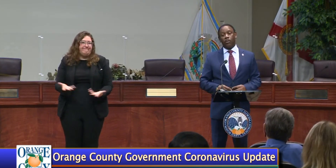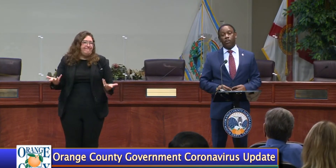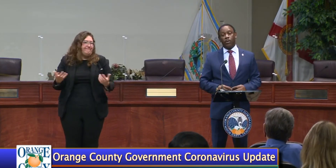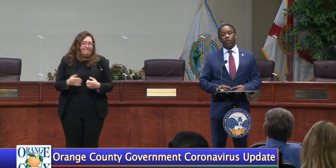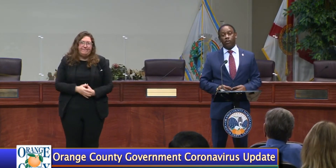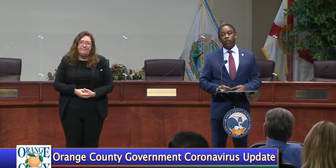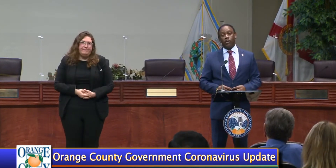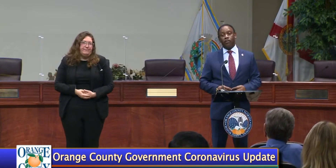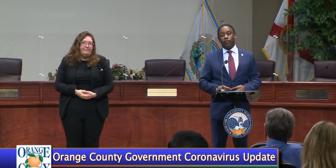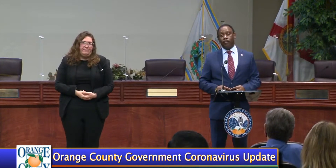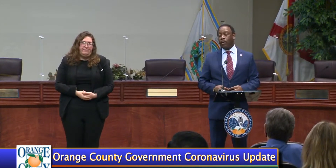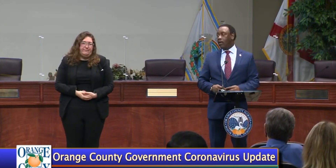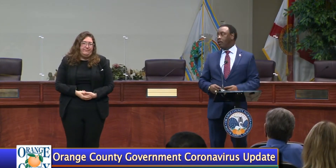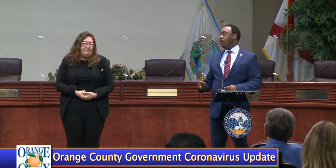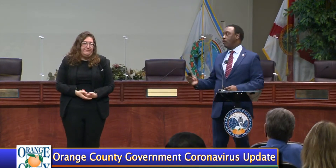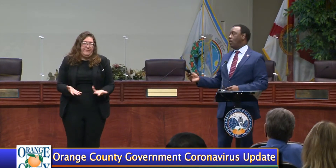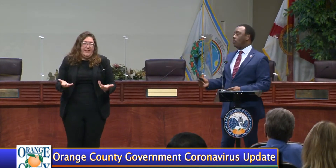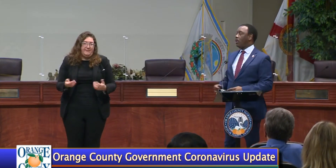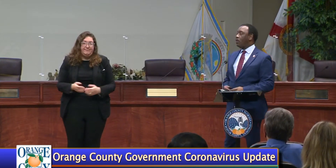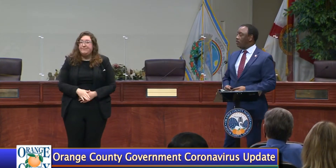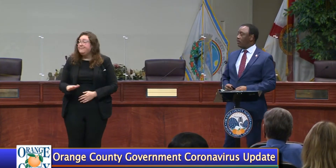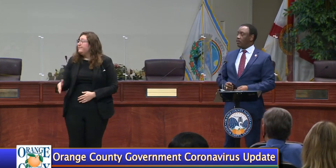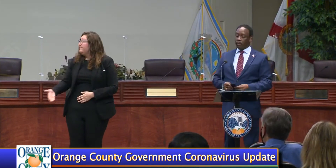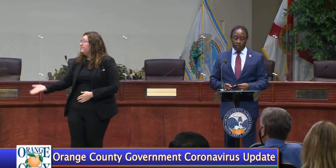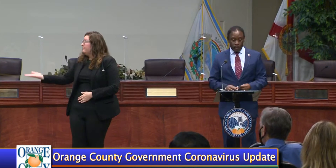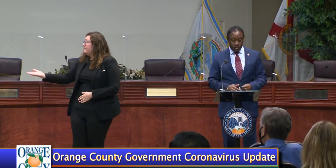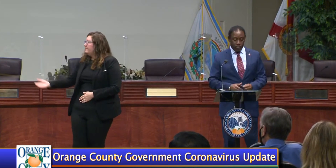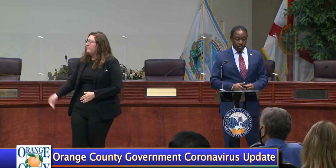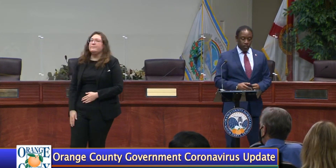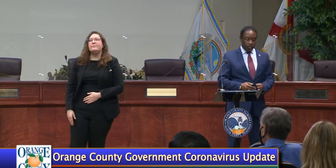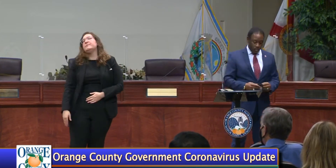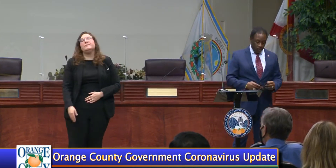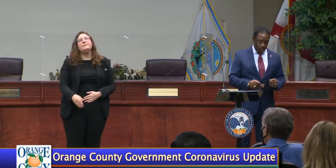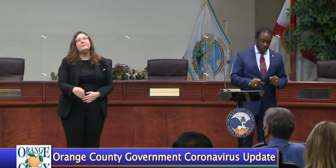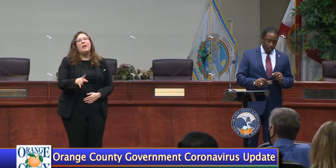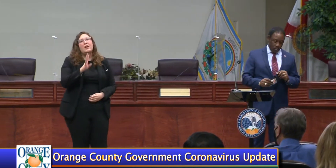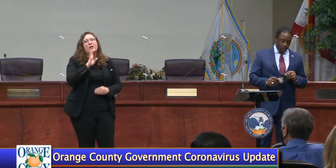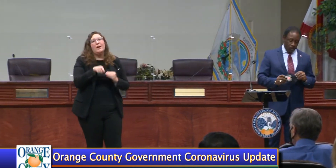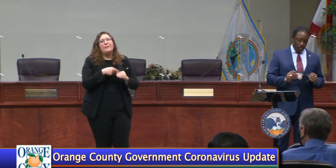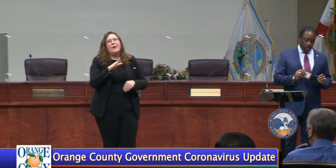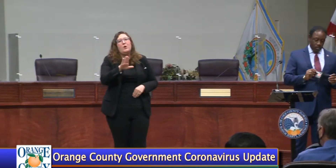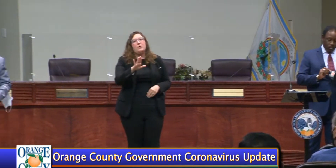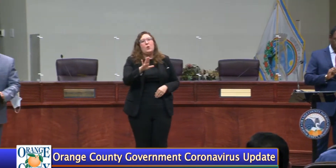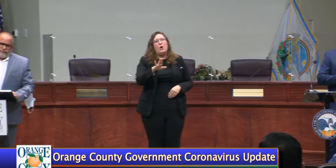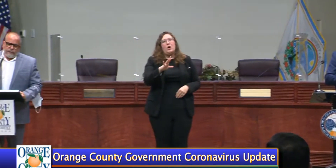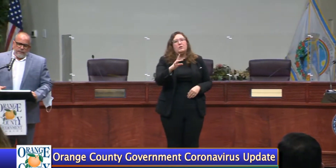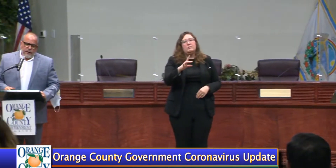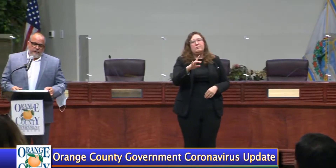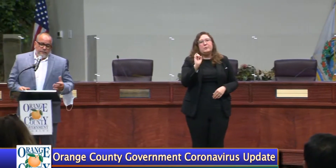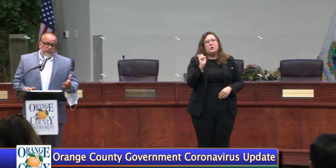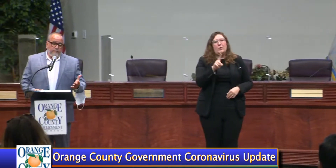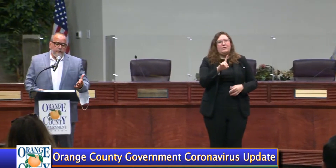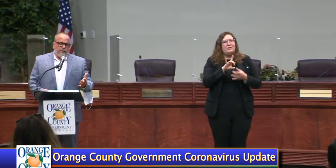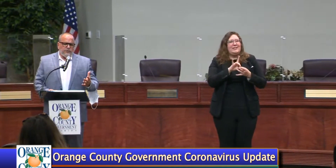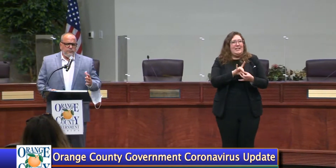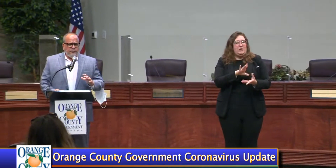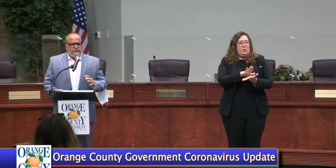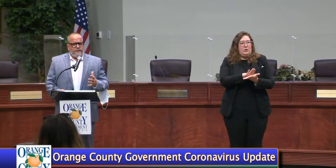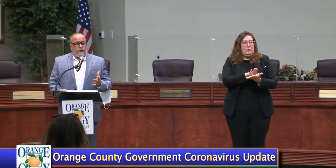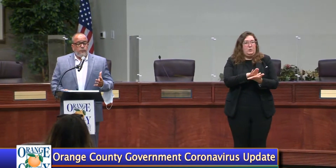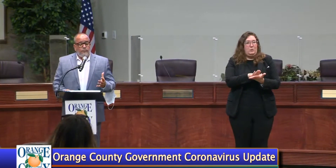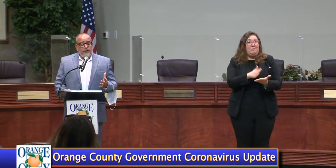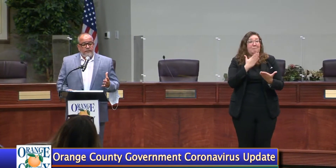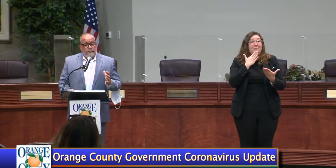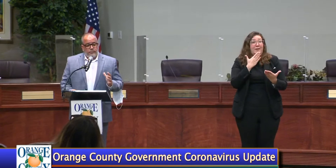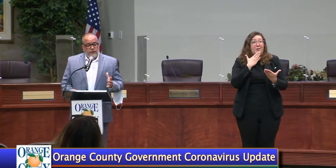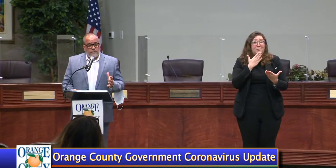that's what we're dealing with. Okay. Dr. Pino? Yeah, with regard to your question with the schools, thank you for that question, because it's a